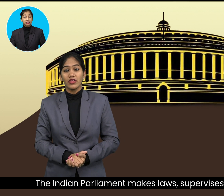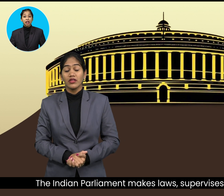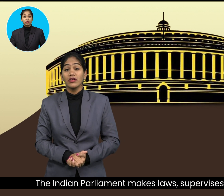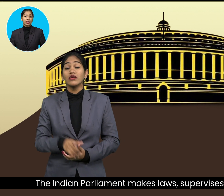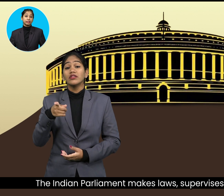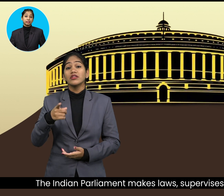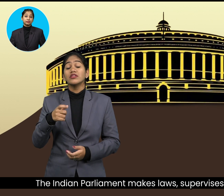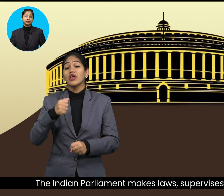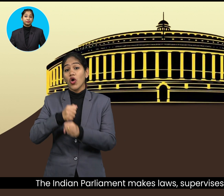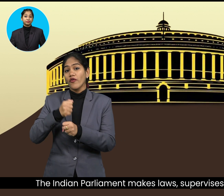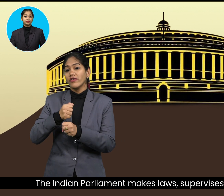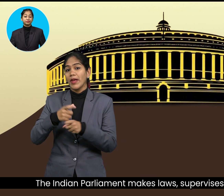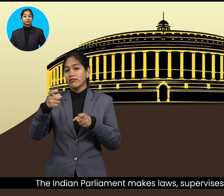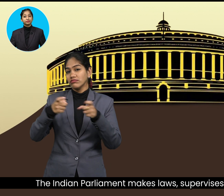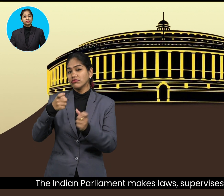supervises the government,